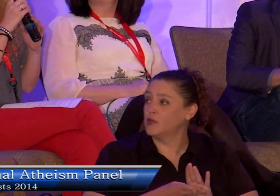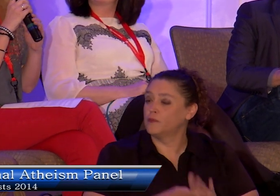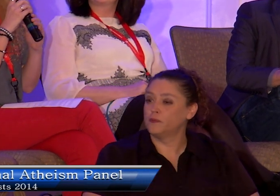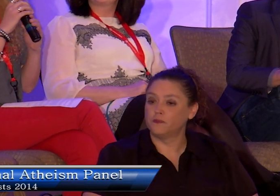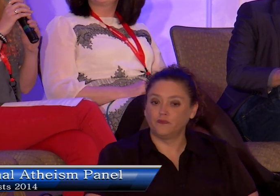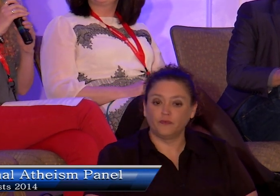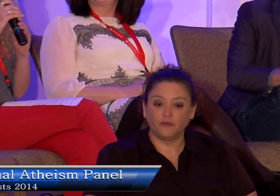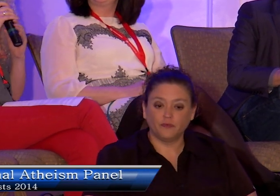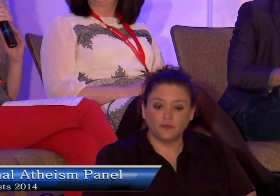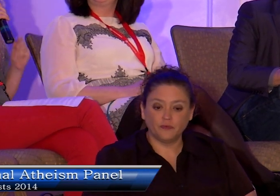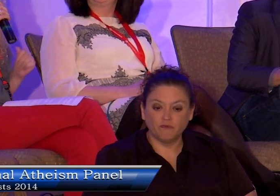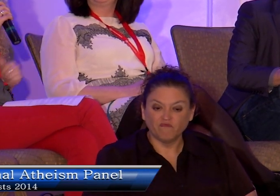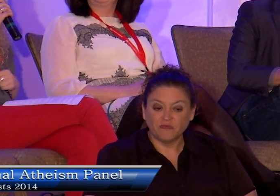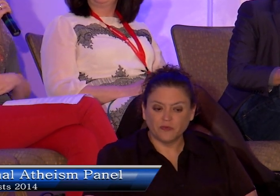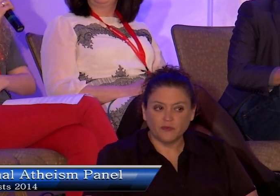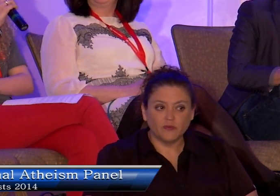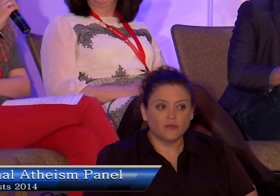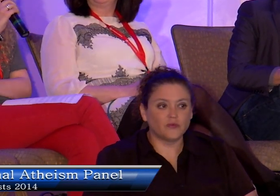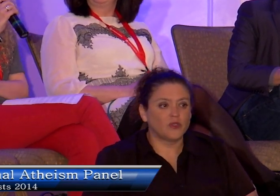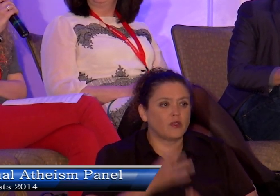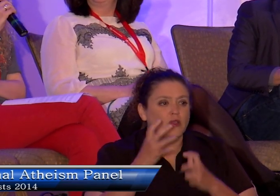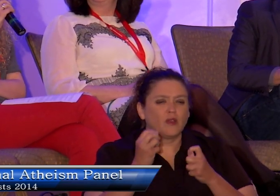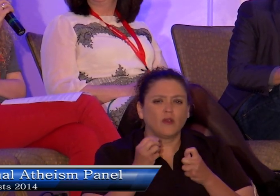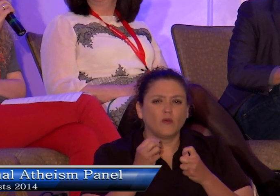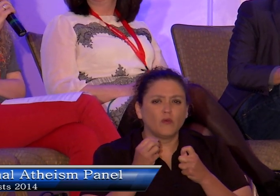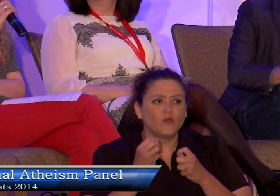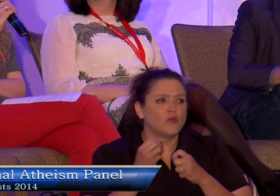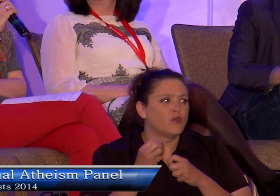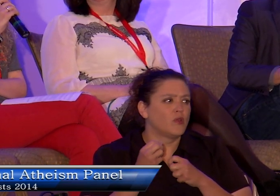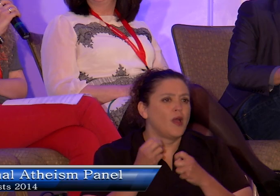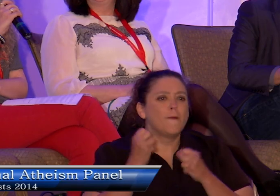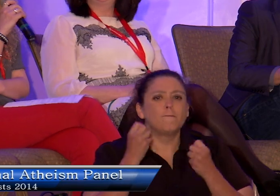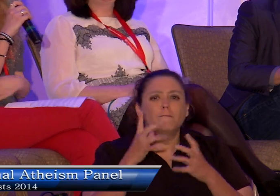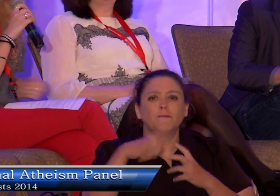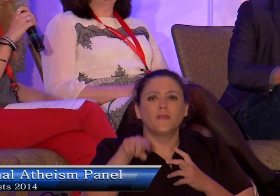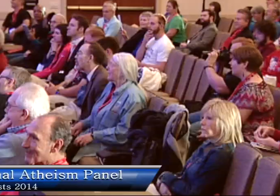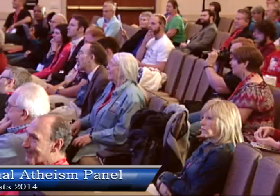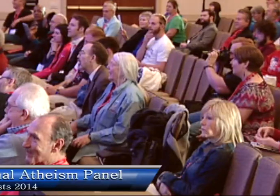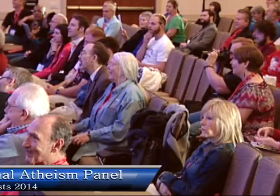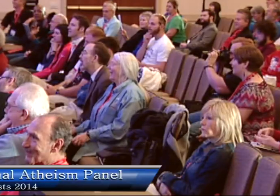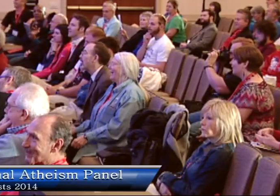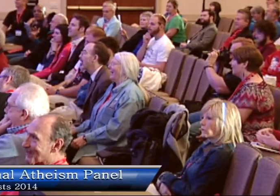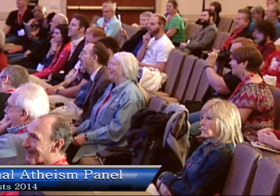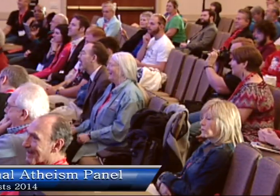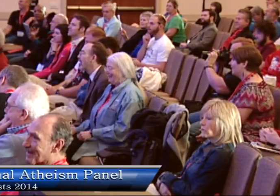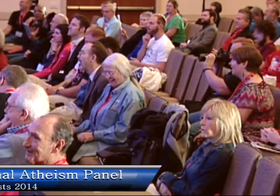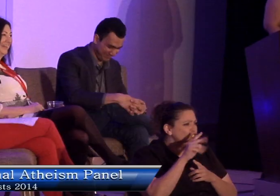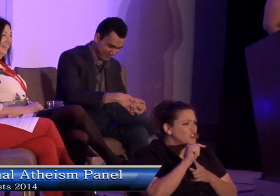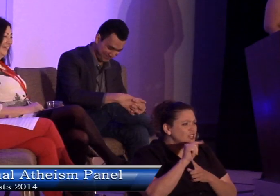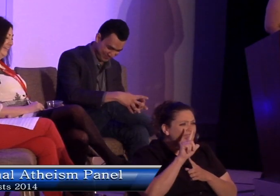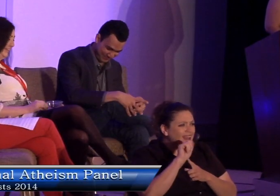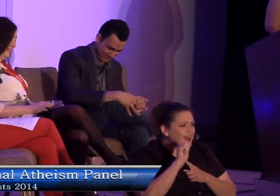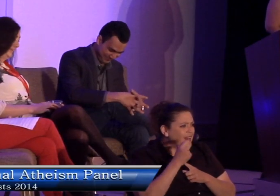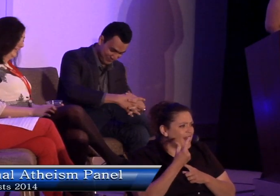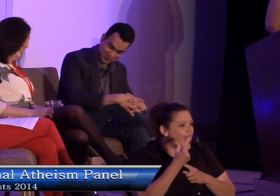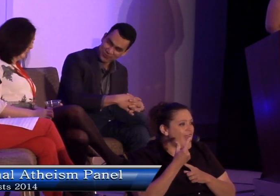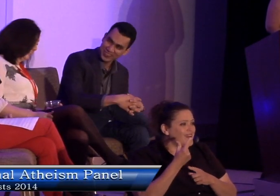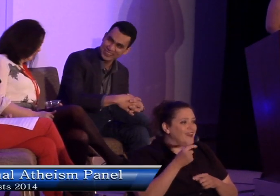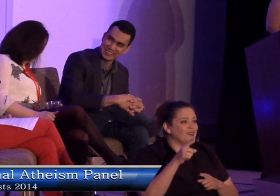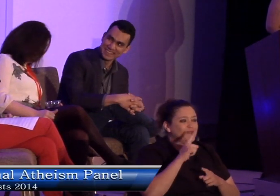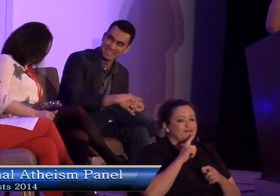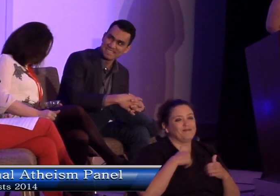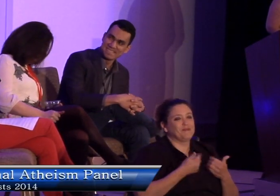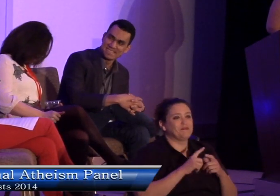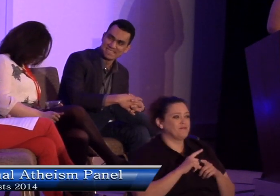international panel at 9 a.m., because jet-lagged people are super fun. That was genius. So I